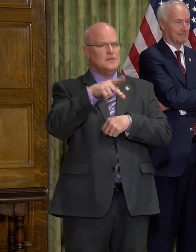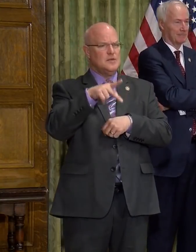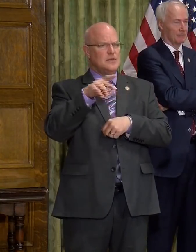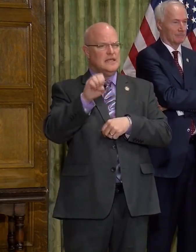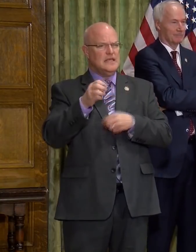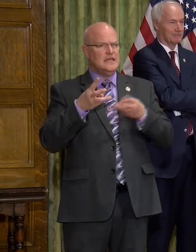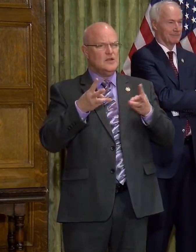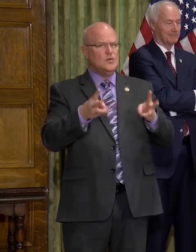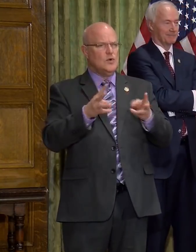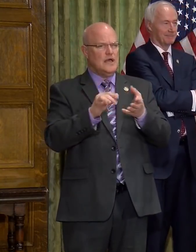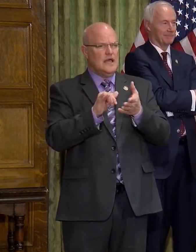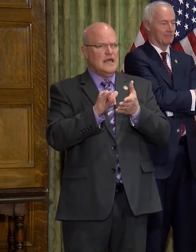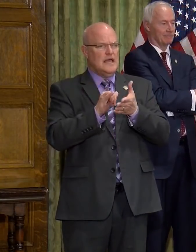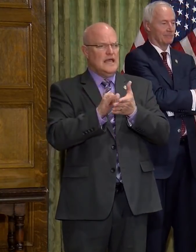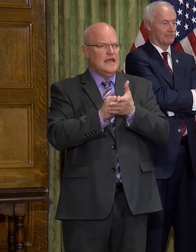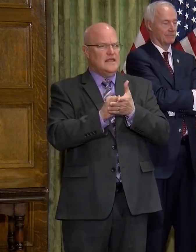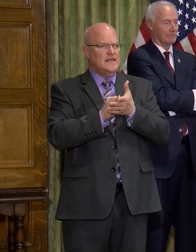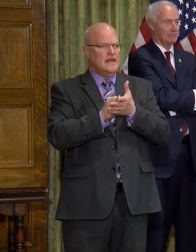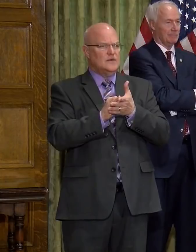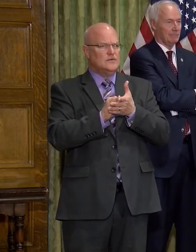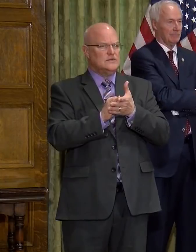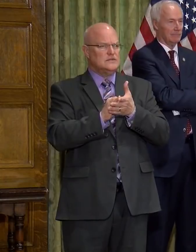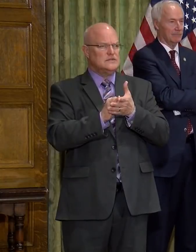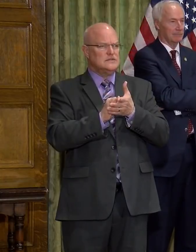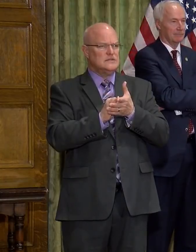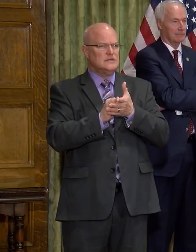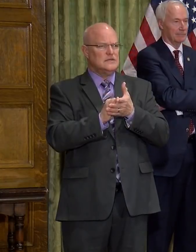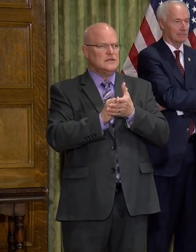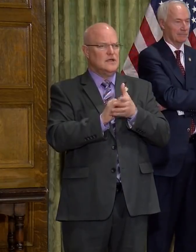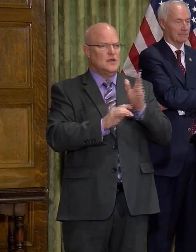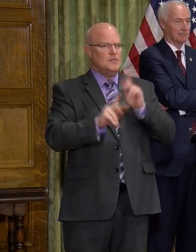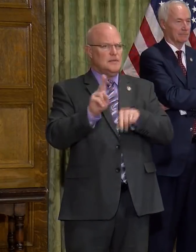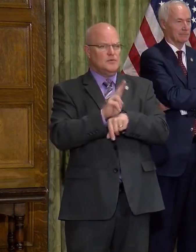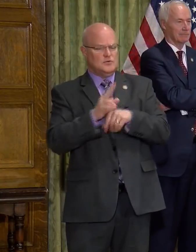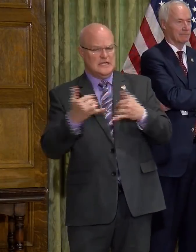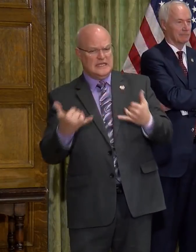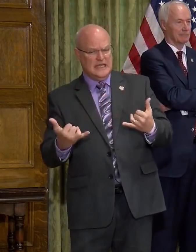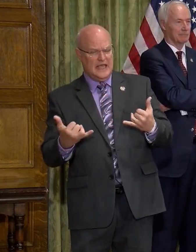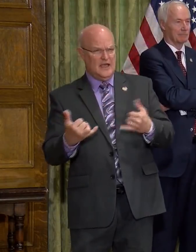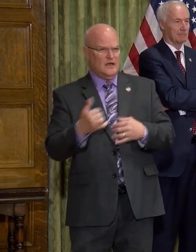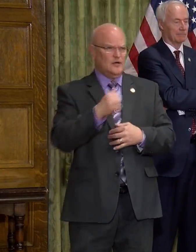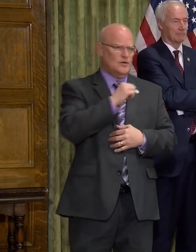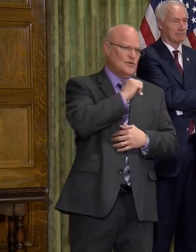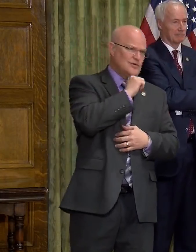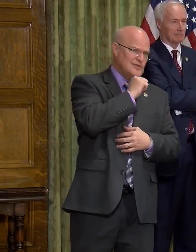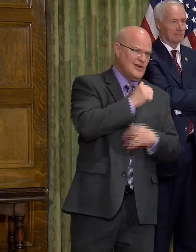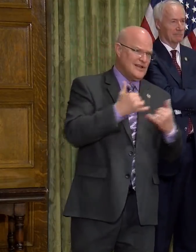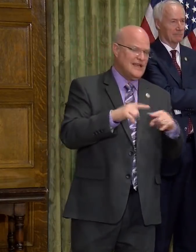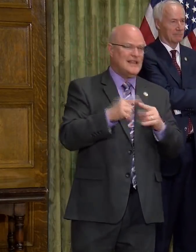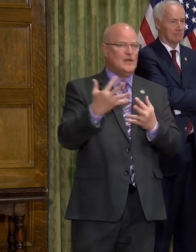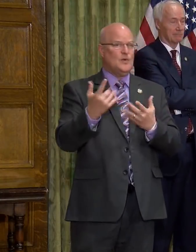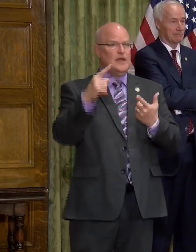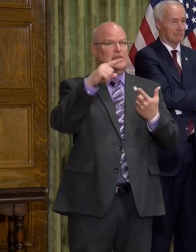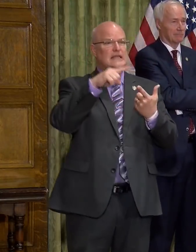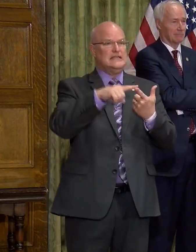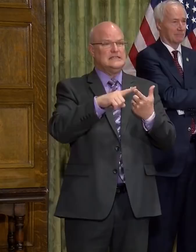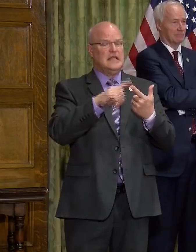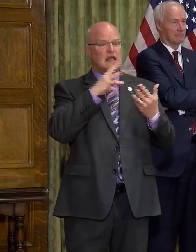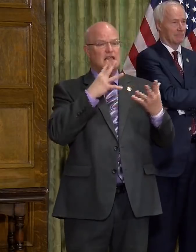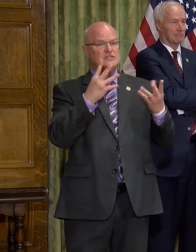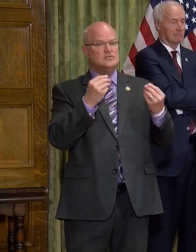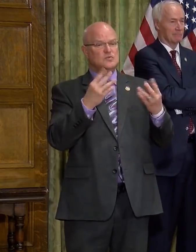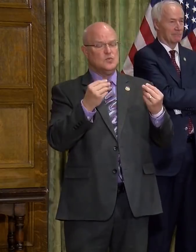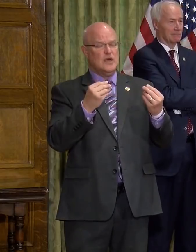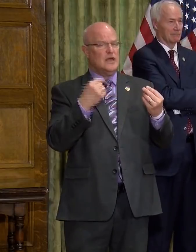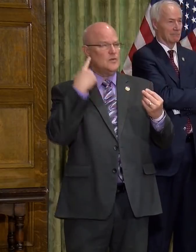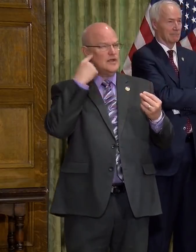PPE in a way that, you know, people are using it now but would rather not, like waiting until it's wet, as